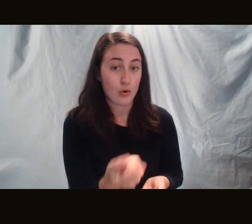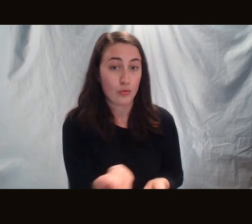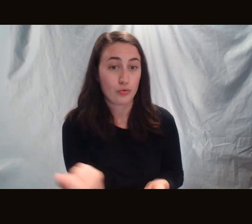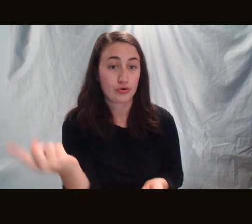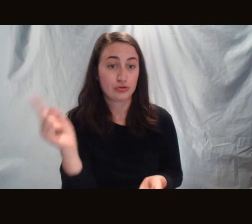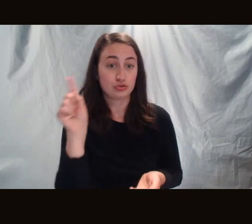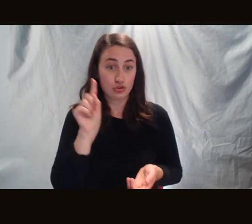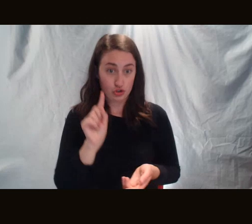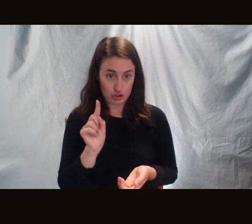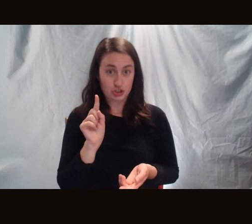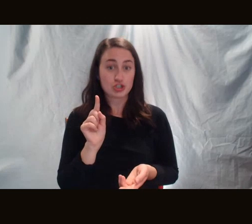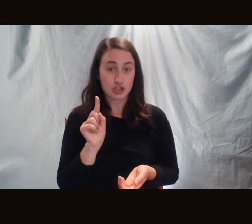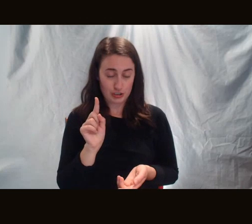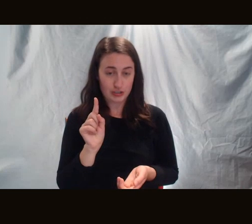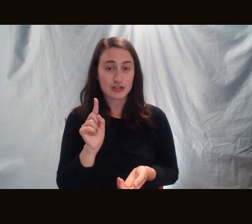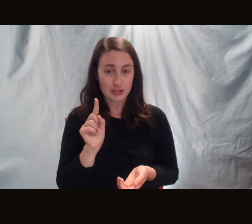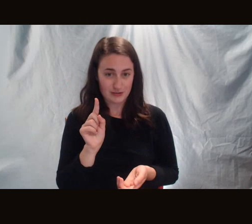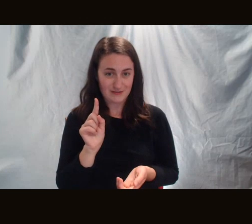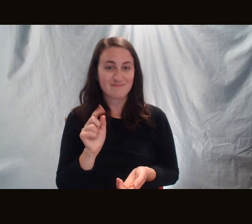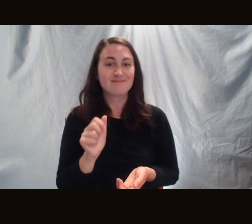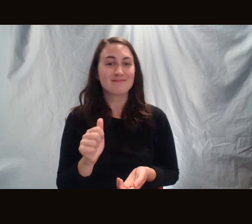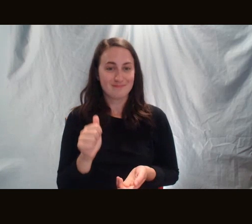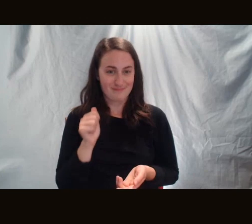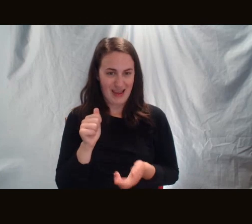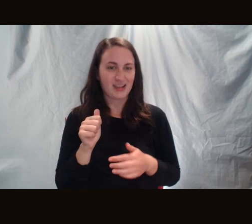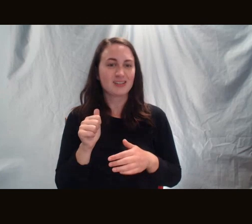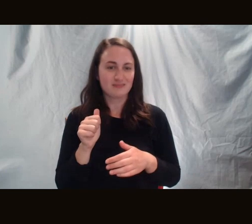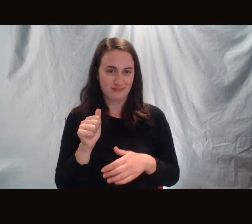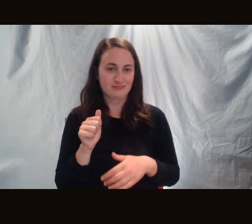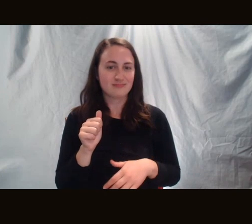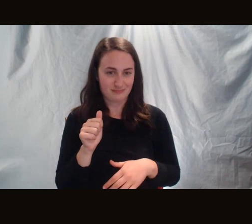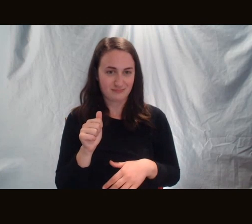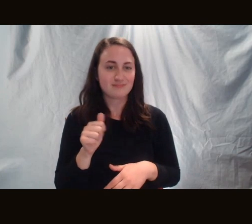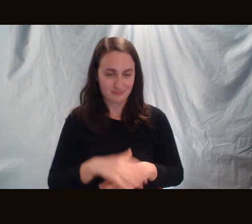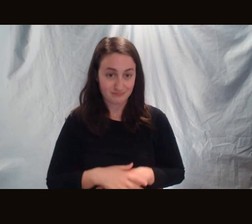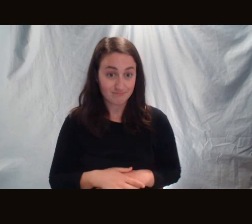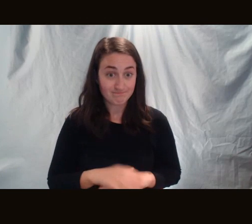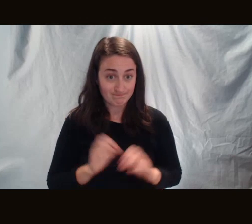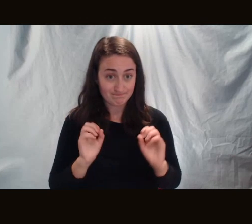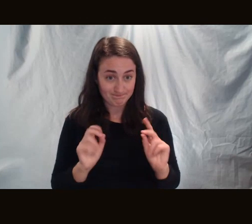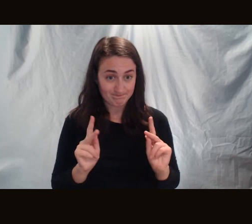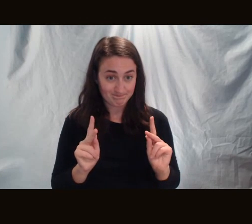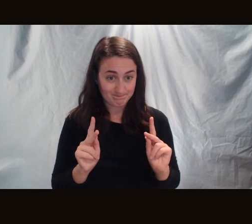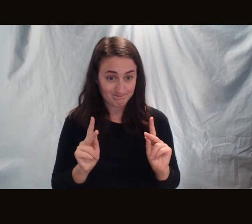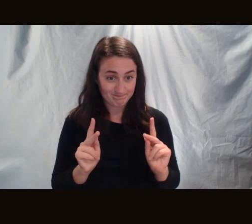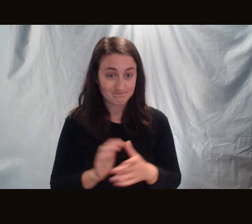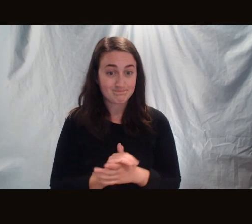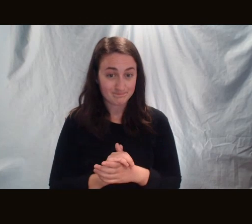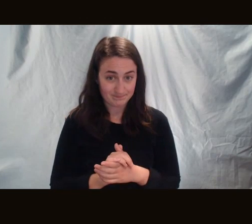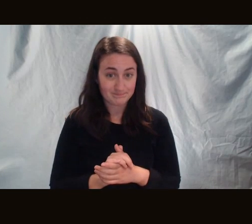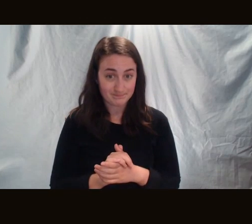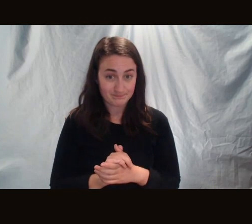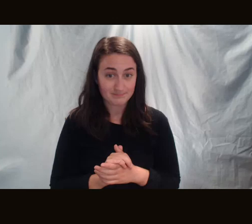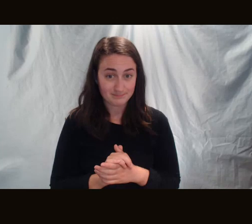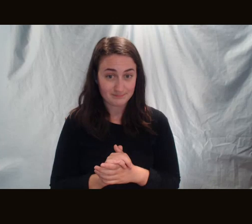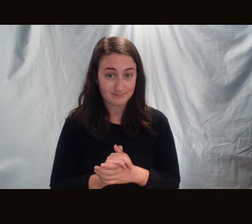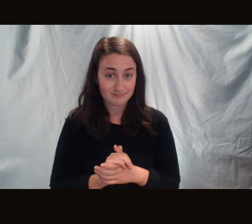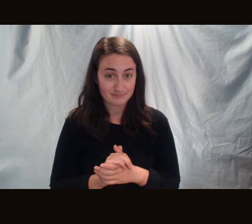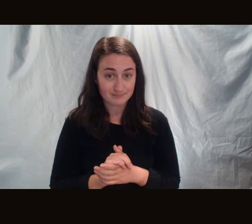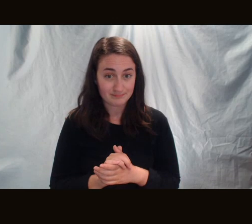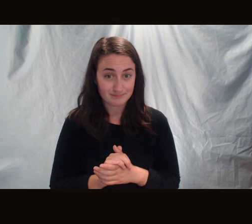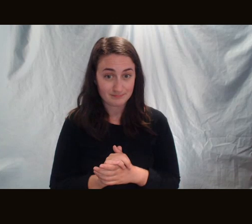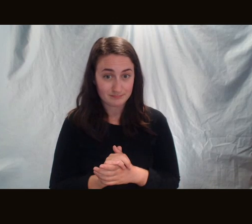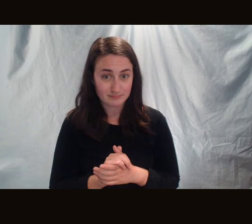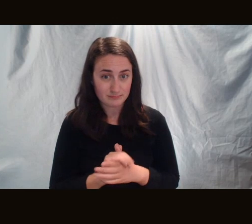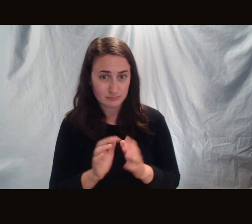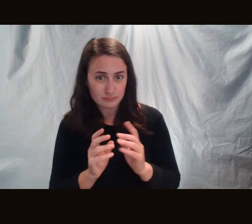pivot, turn, and then back step in place together. Okay? Go ahead. You can. But it's great.